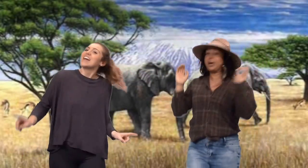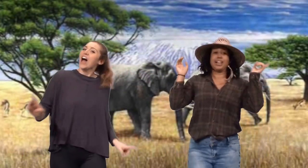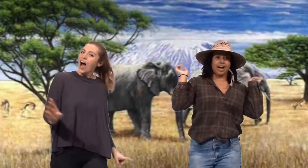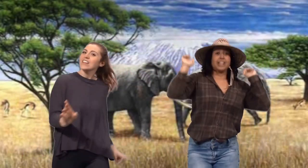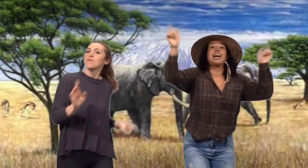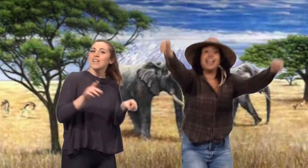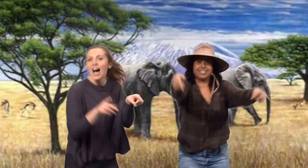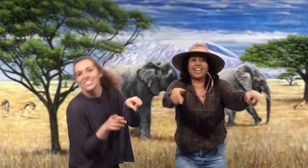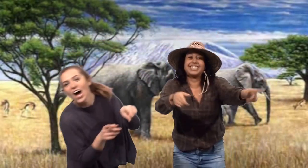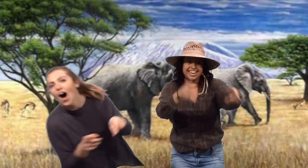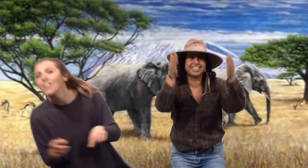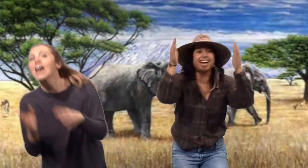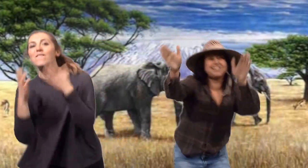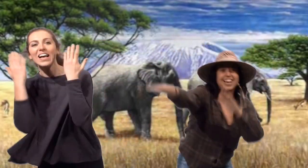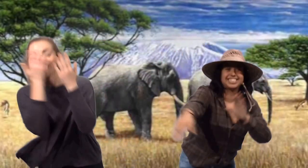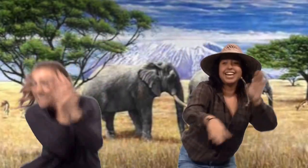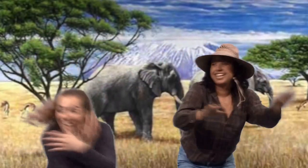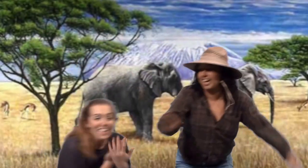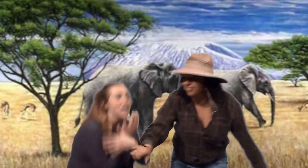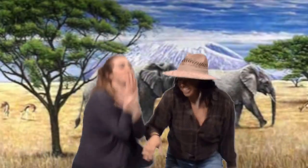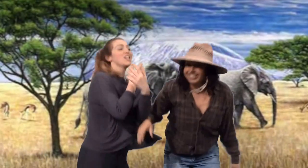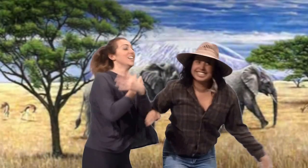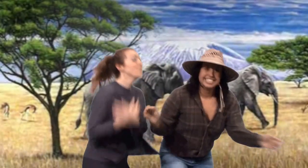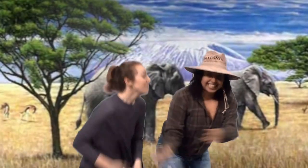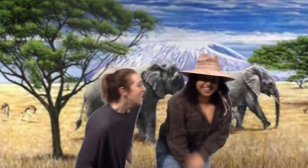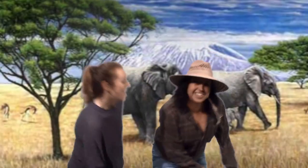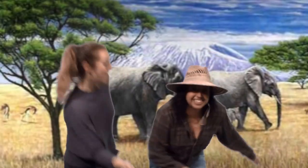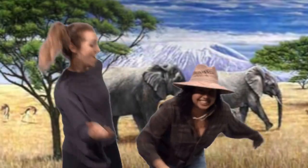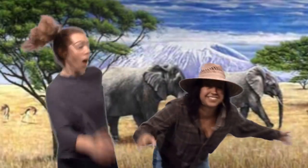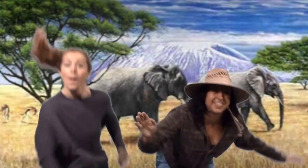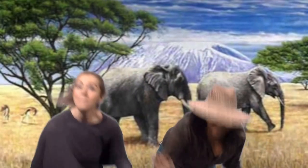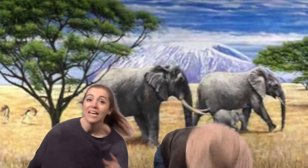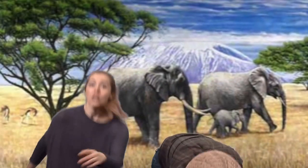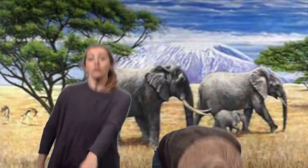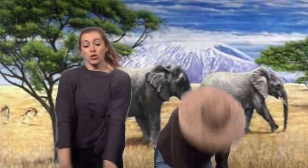with all that mass inside them tusks? I'ma make you scream,